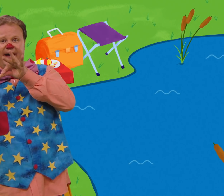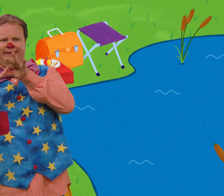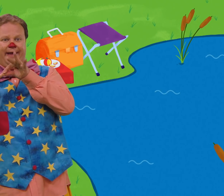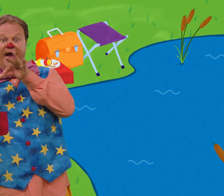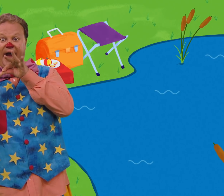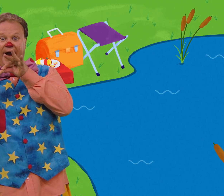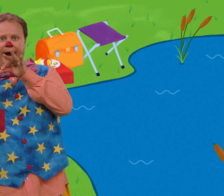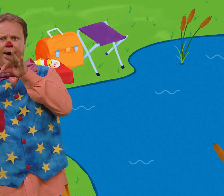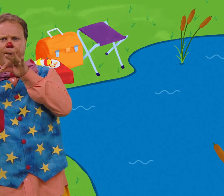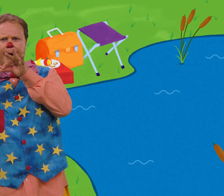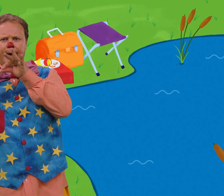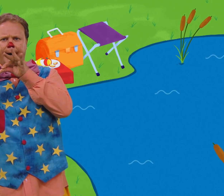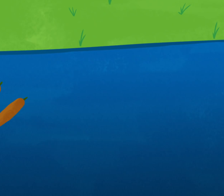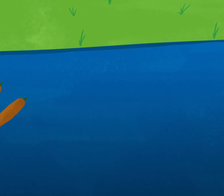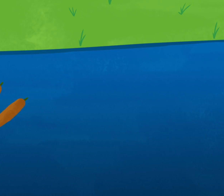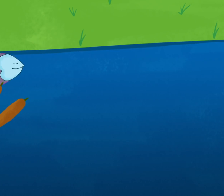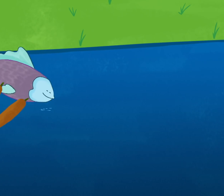right. Ow! Oh!